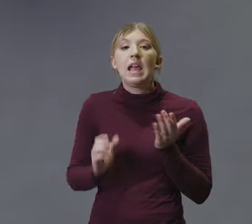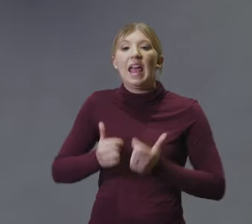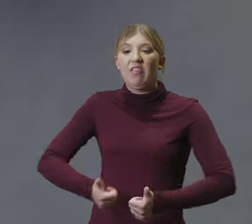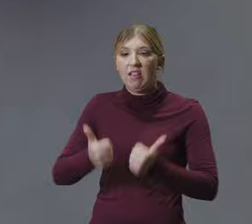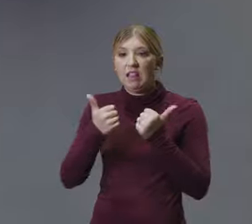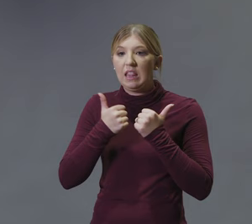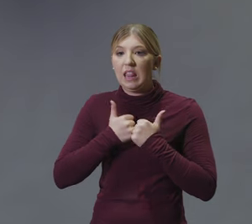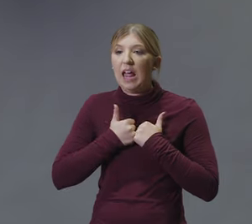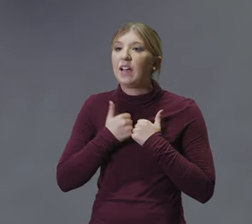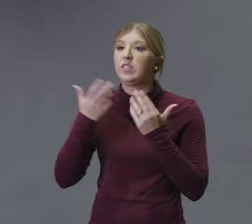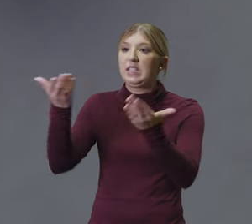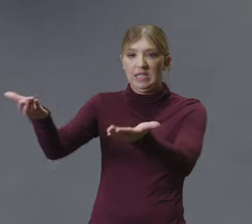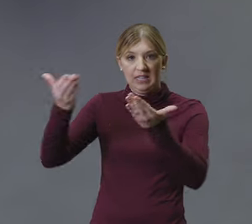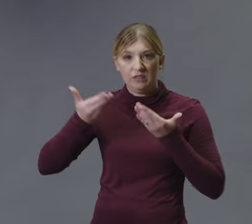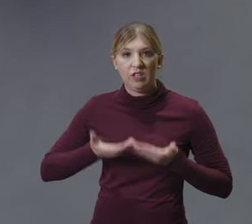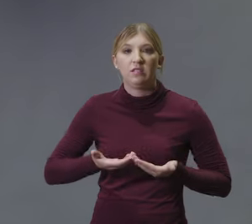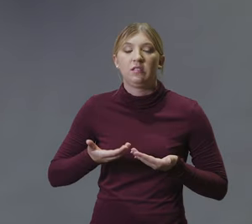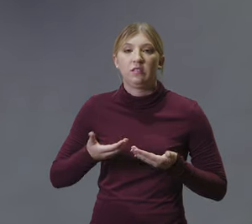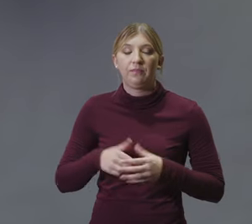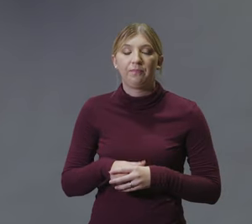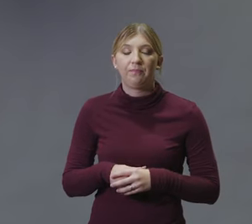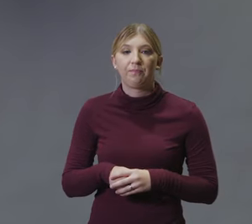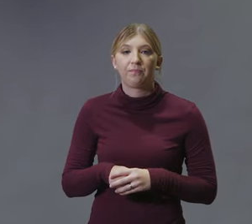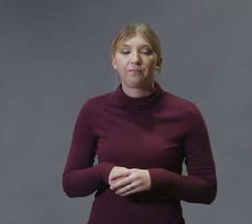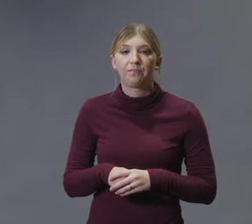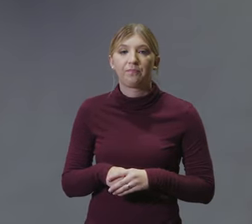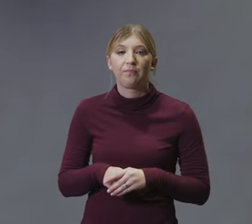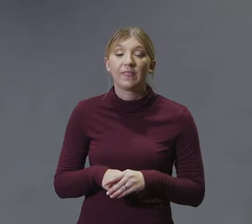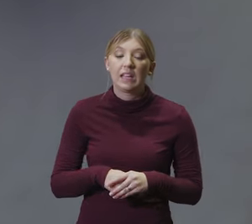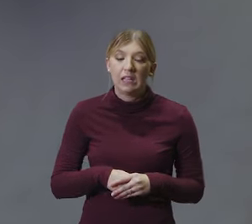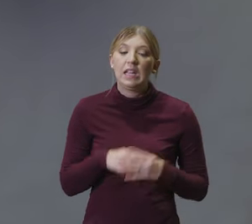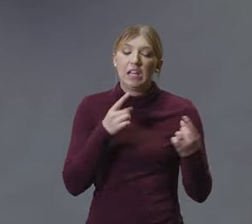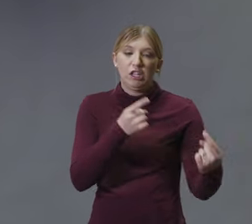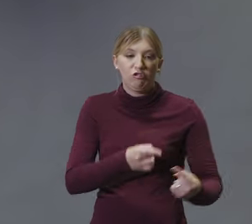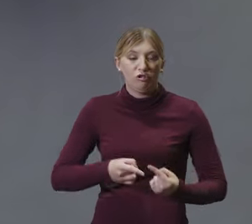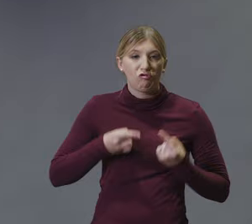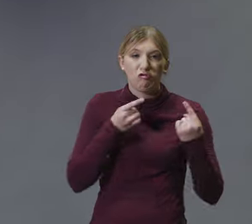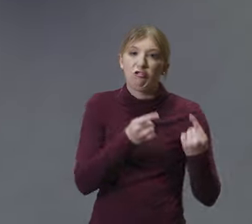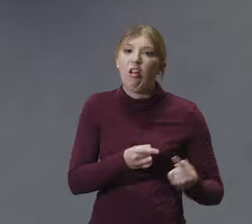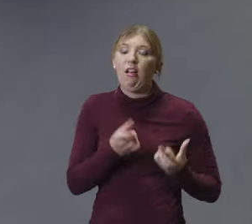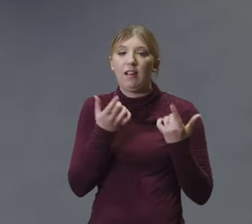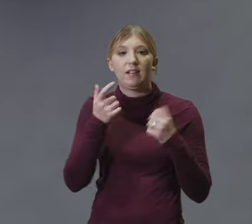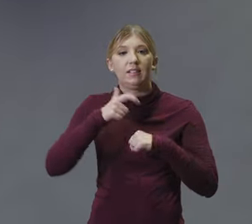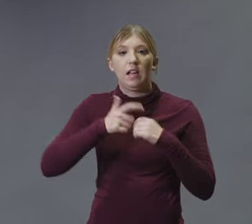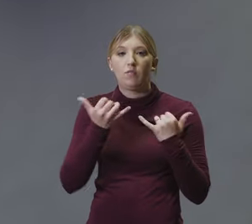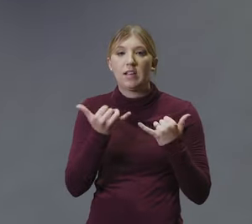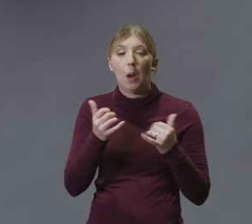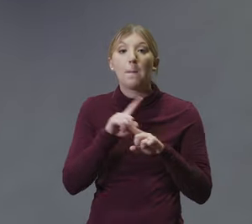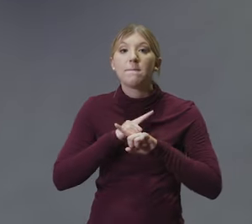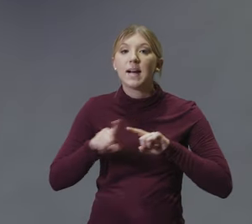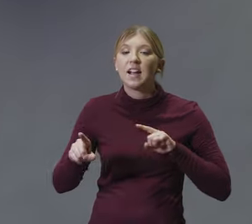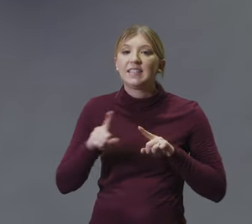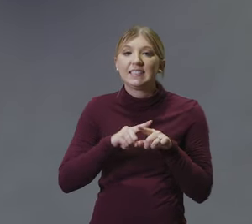in front of us. This is a trying time in a lot of ways, but an